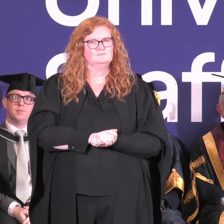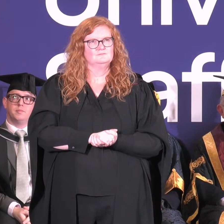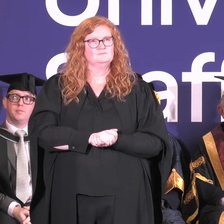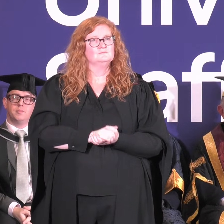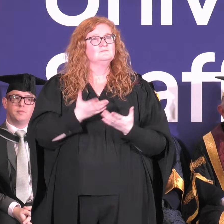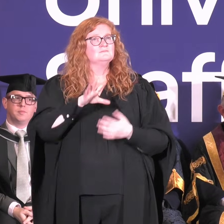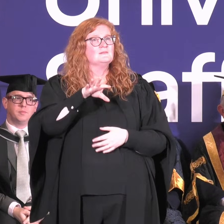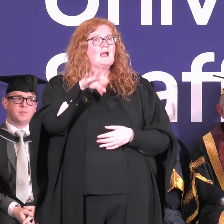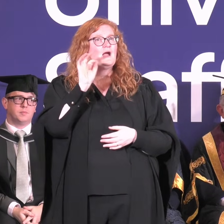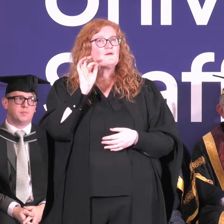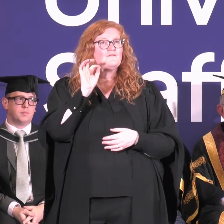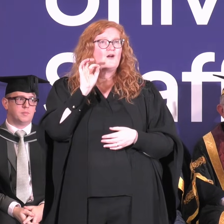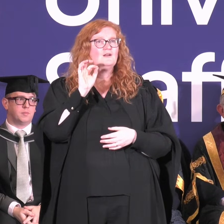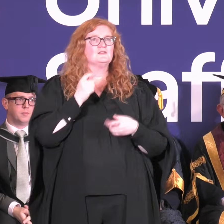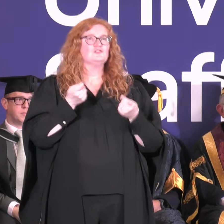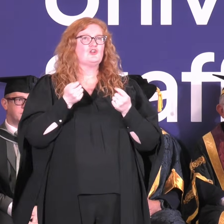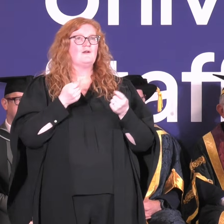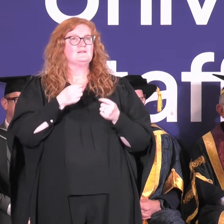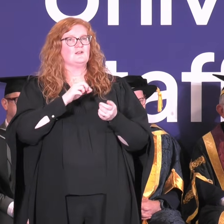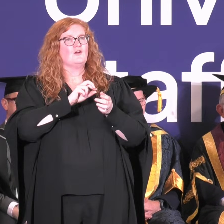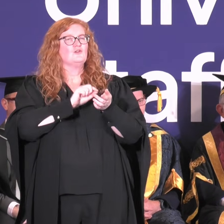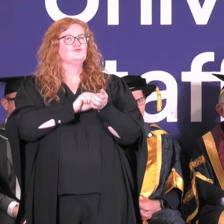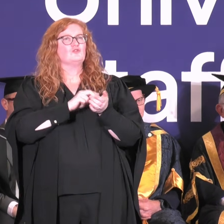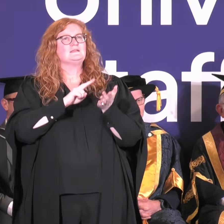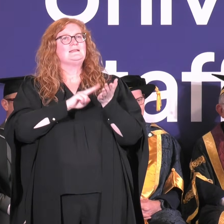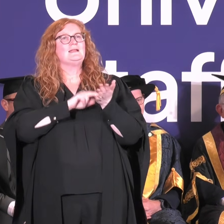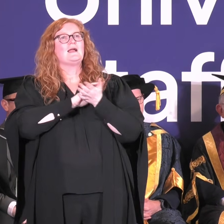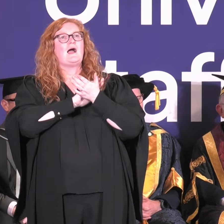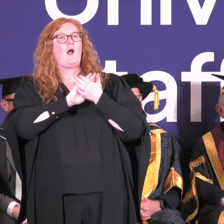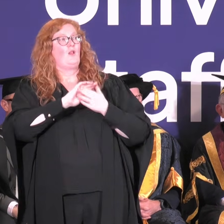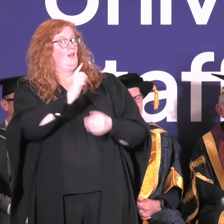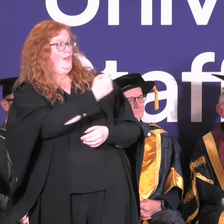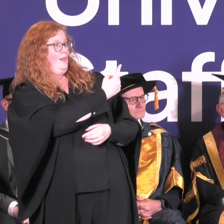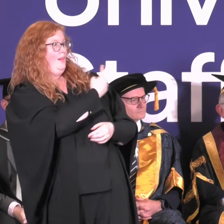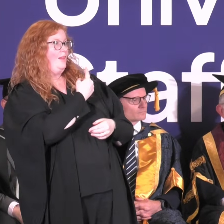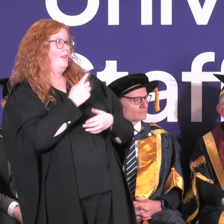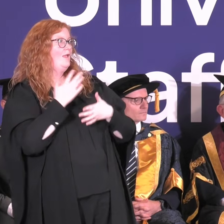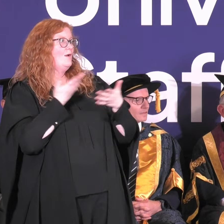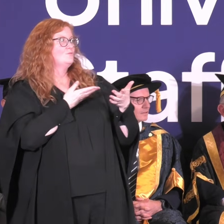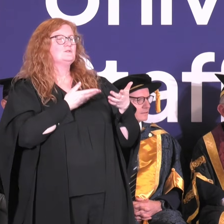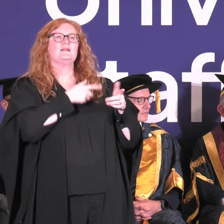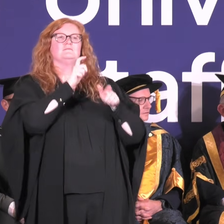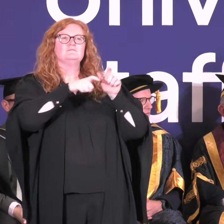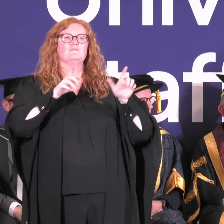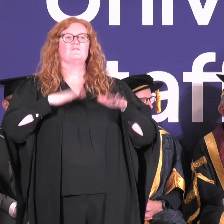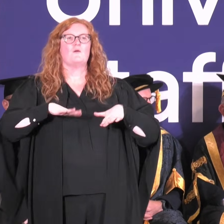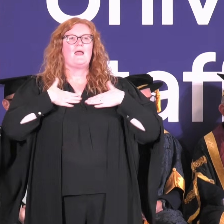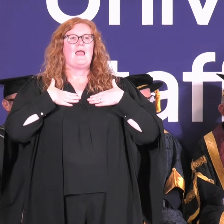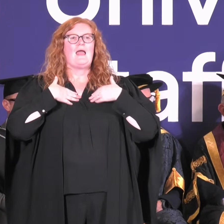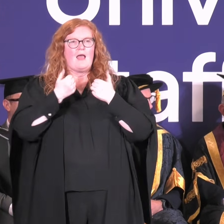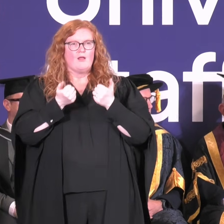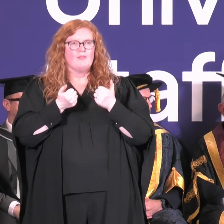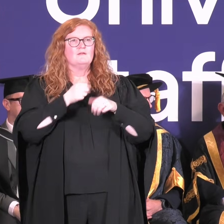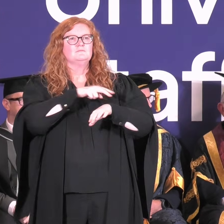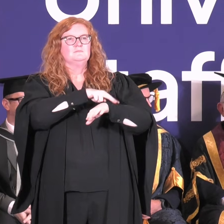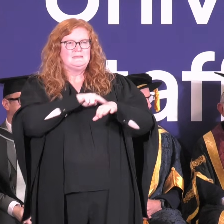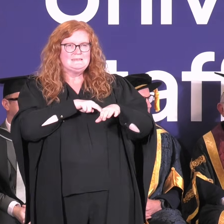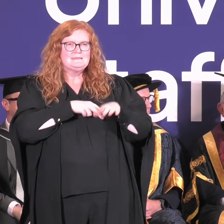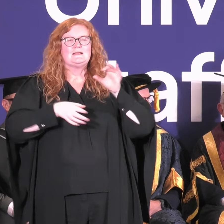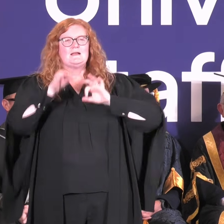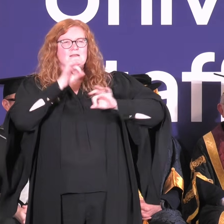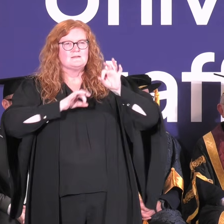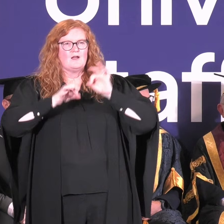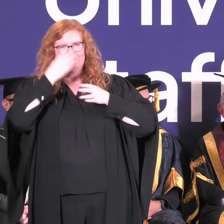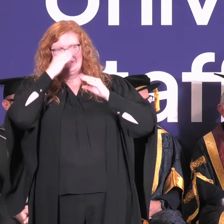I invite the Director, Dr. Nick Howe, to present the graduates from the School of Health, Education, Policing and